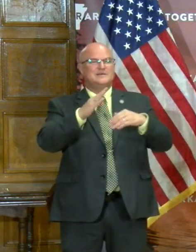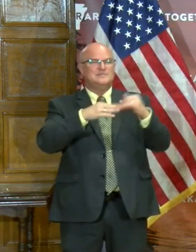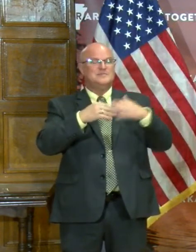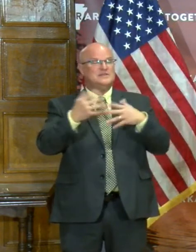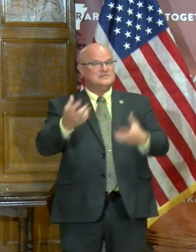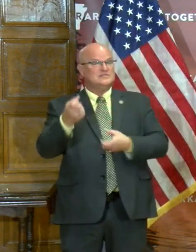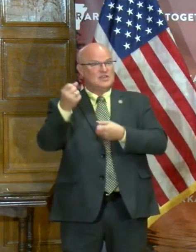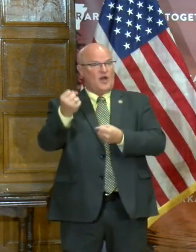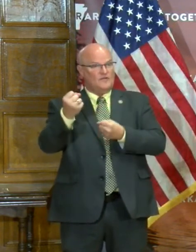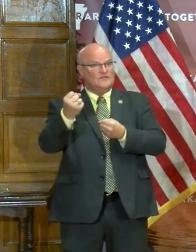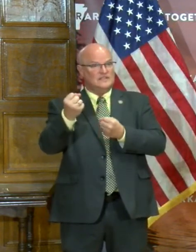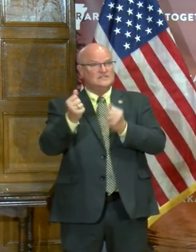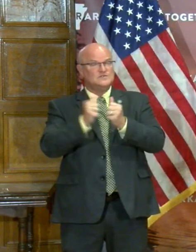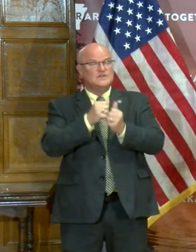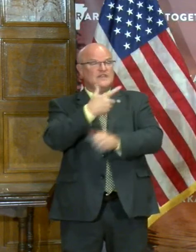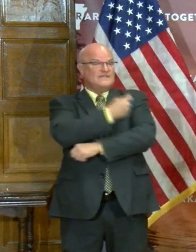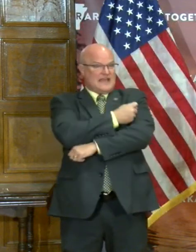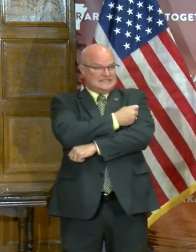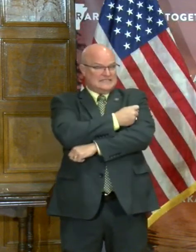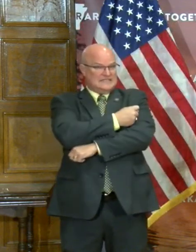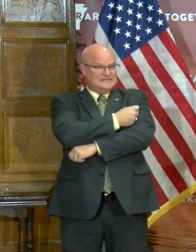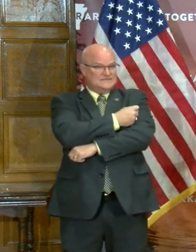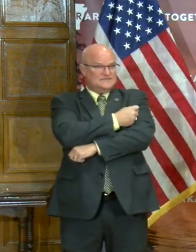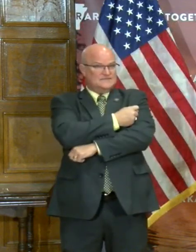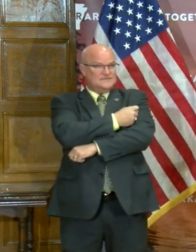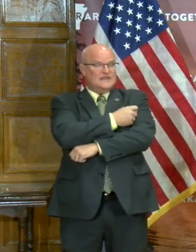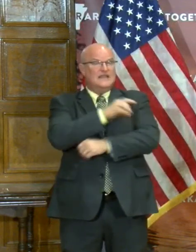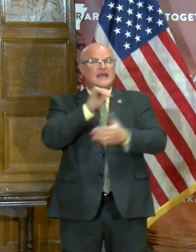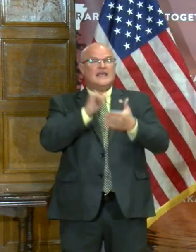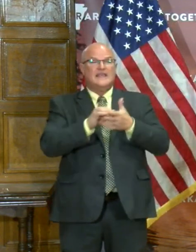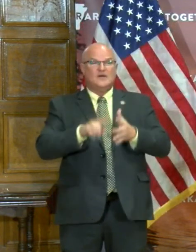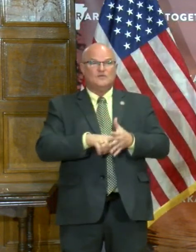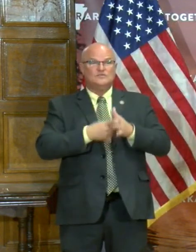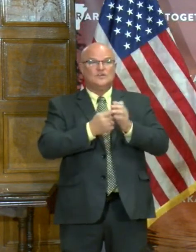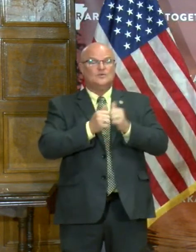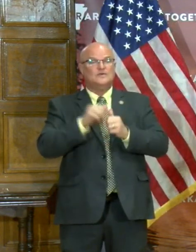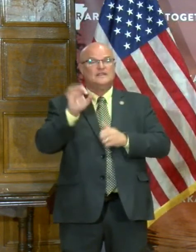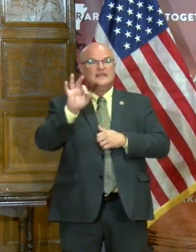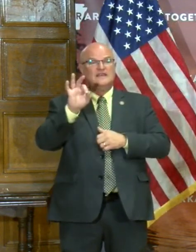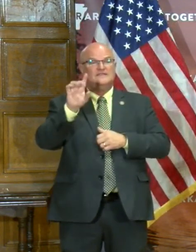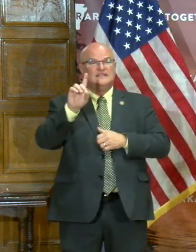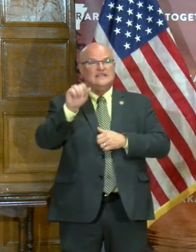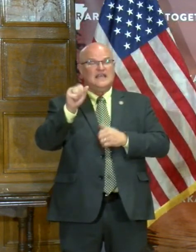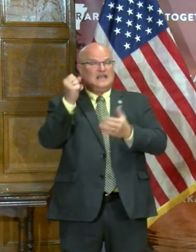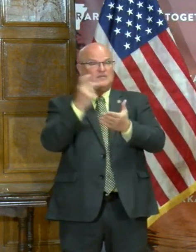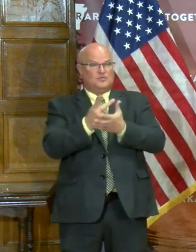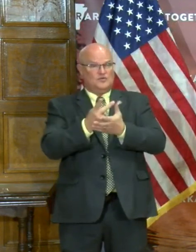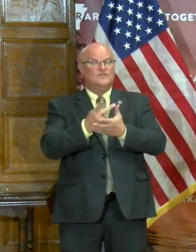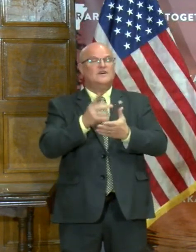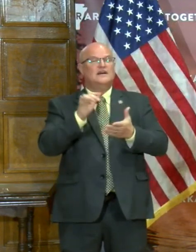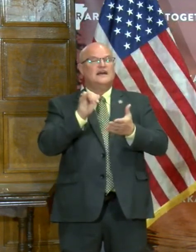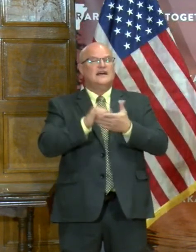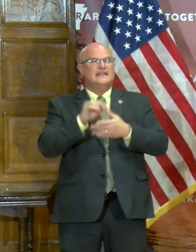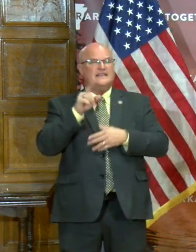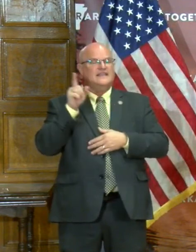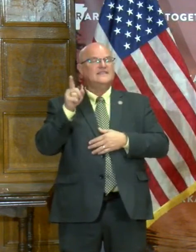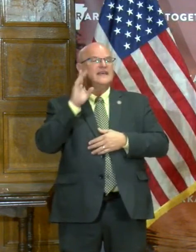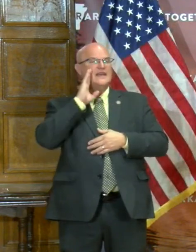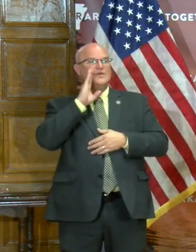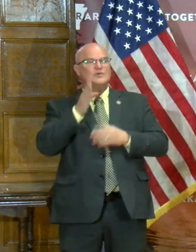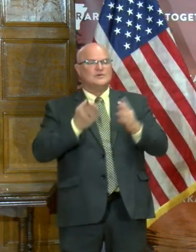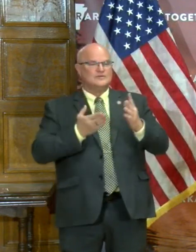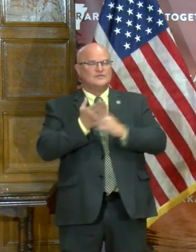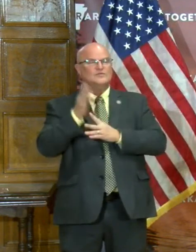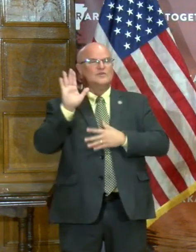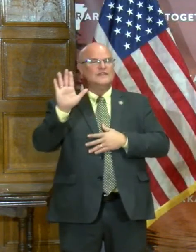build confidence in the vaccine. That will start with FDA approval, and the fact that they are going